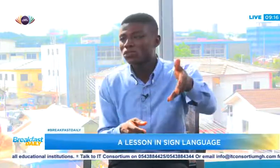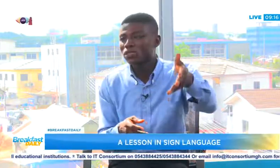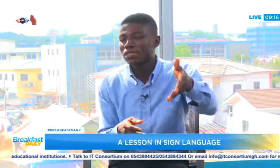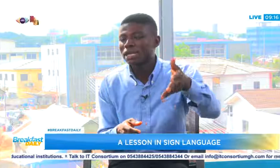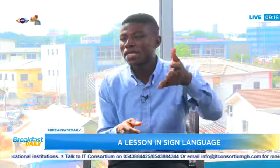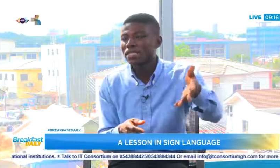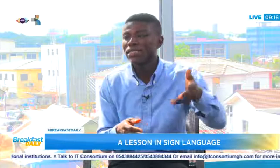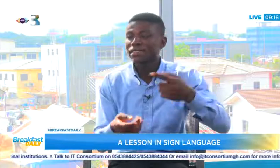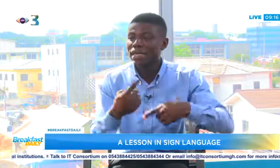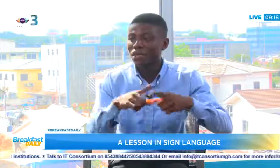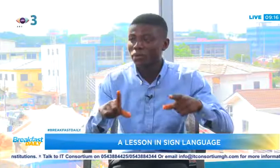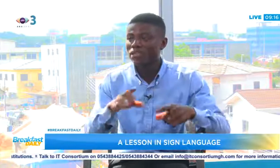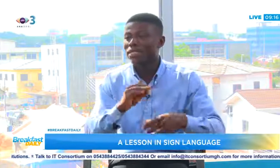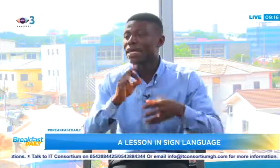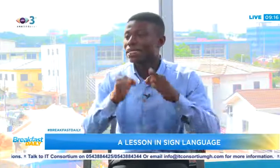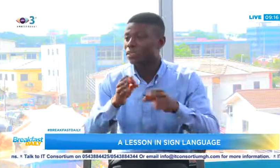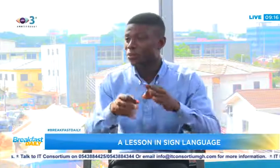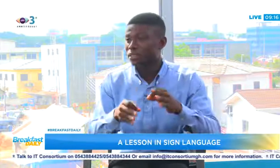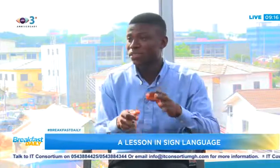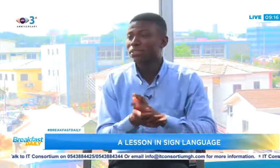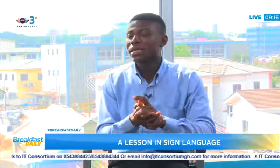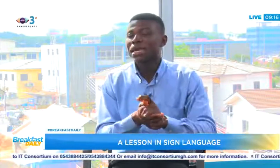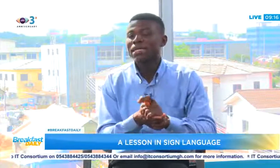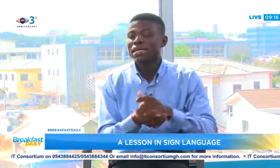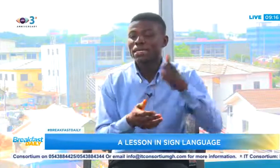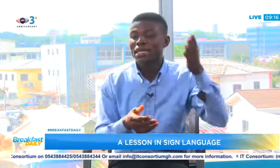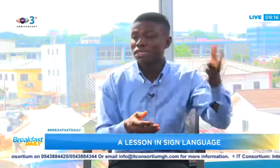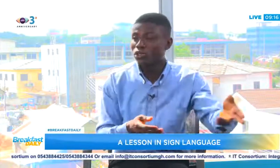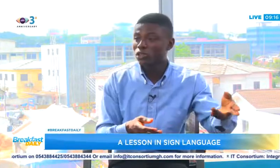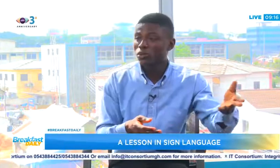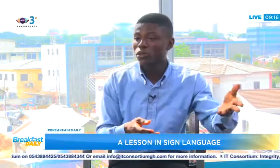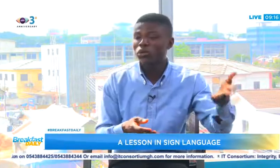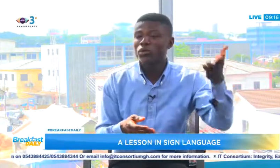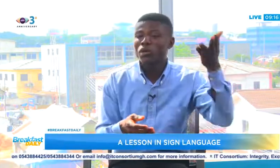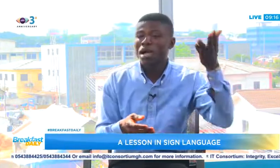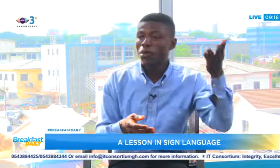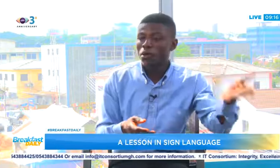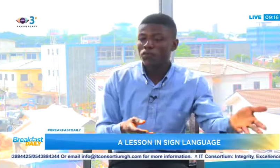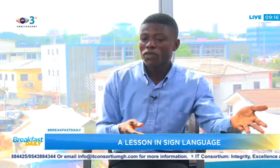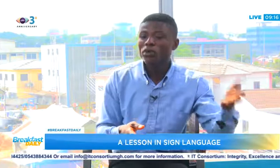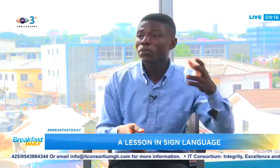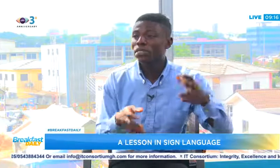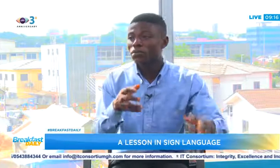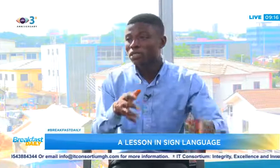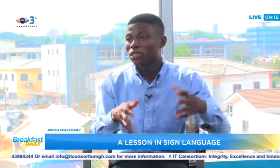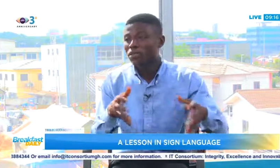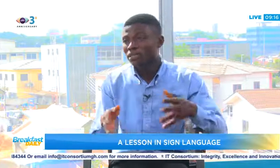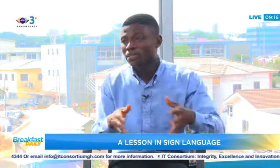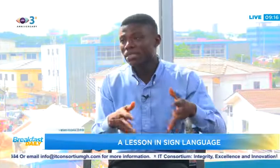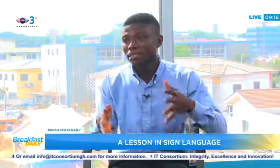UCC, I did sign language and interpreting. And then at UW, offering community-based rehabilitation and